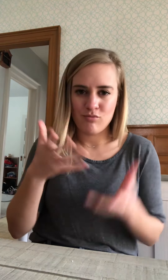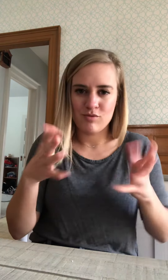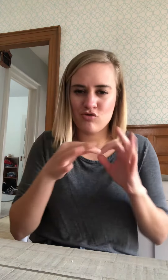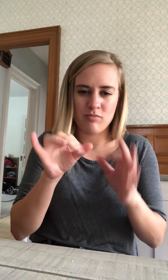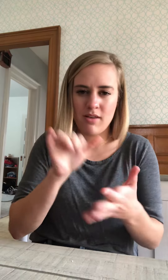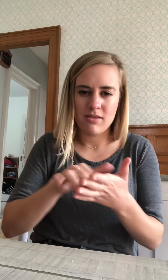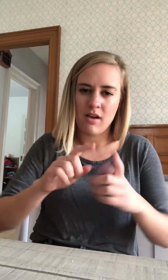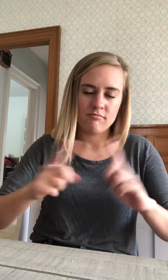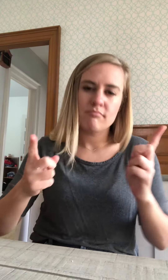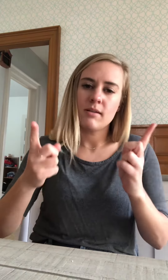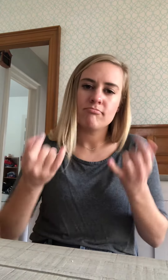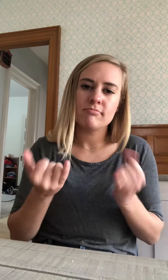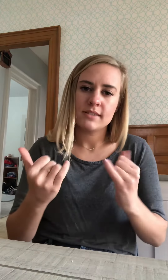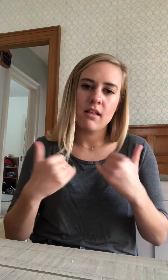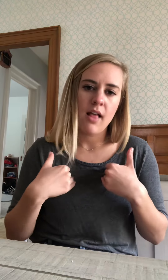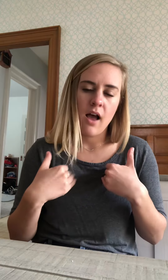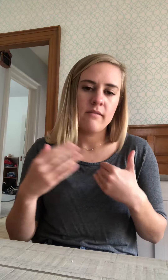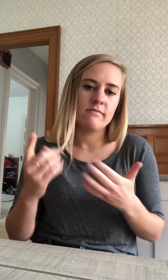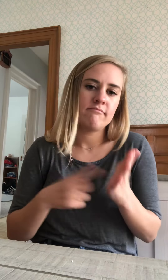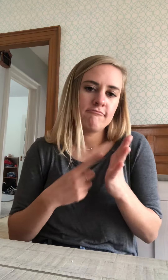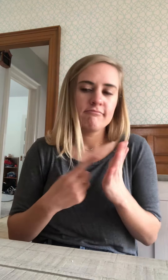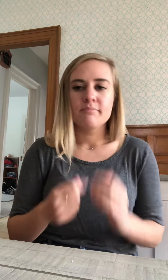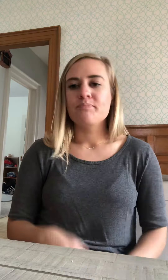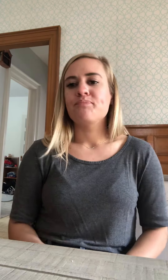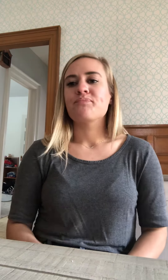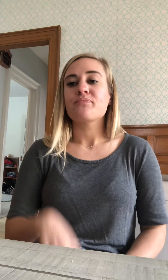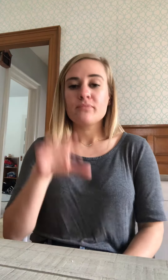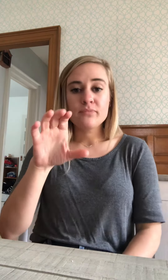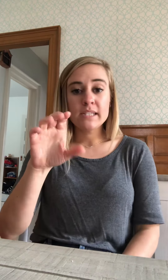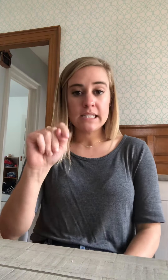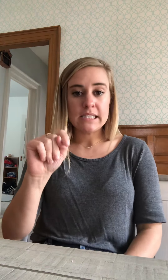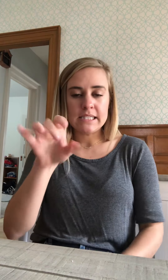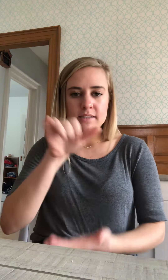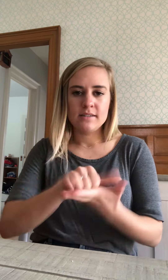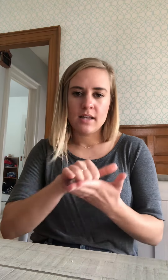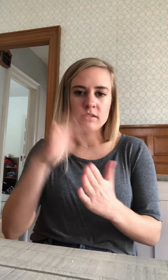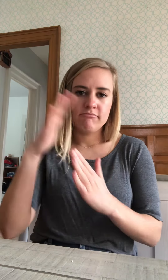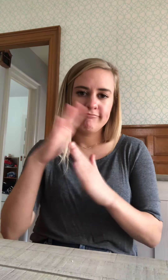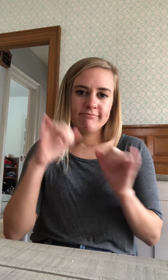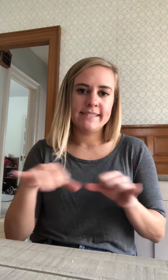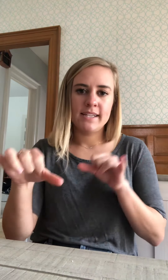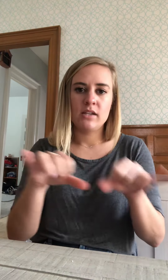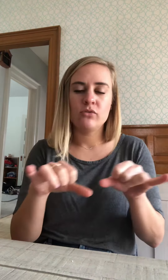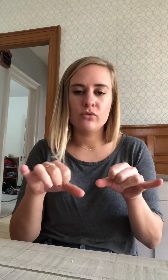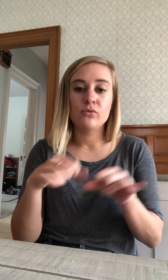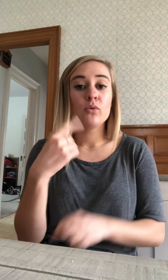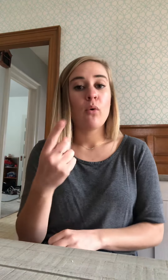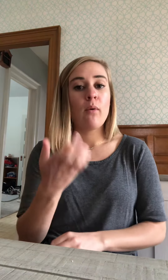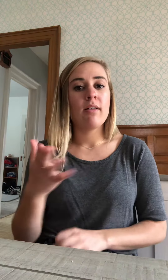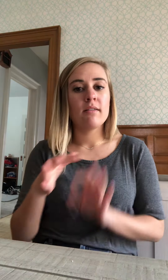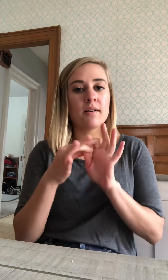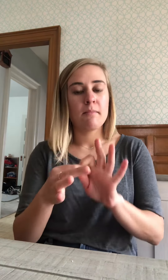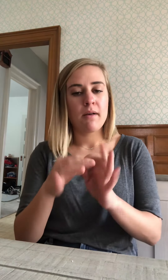Computer tomography is the standard, and one of the things about computer tomography is we can